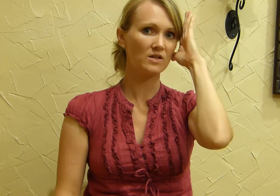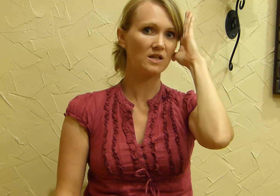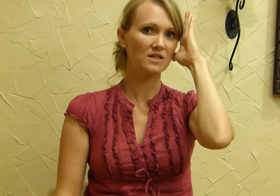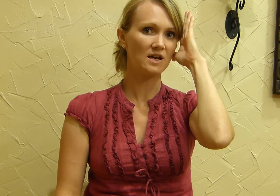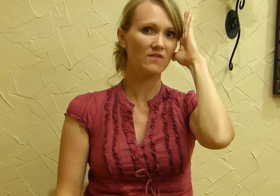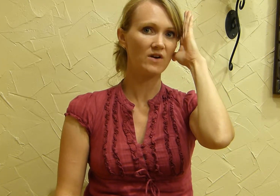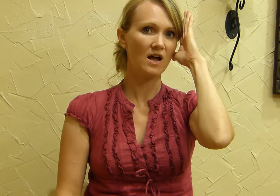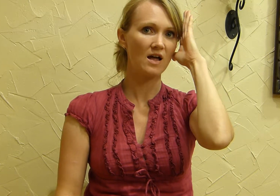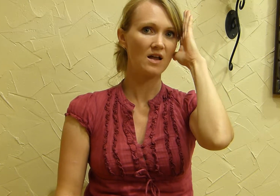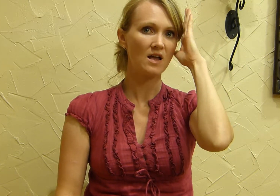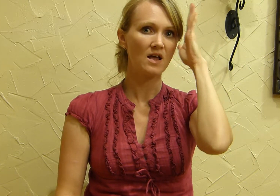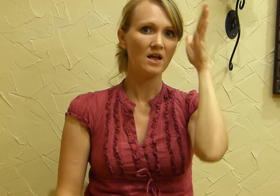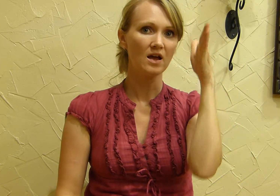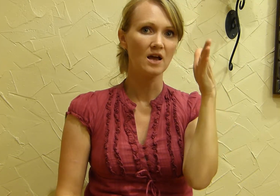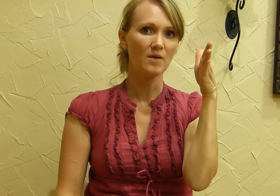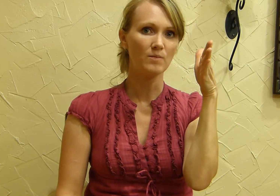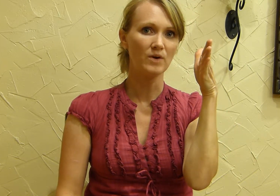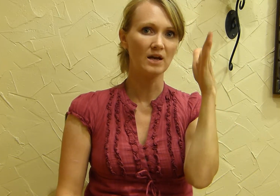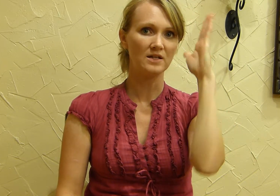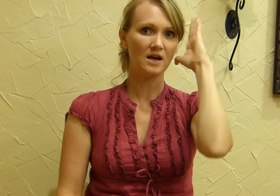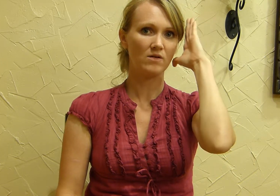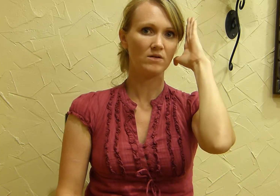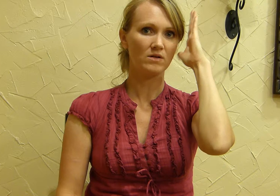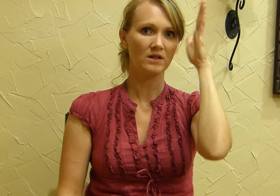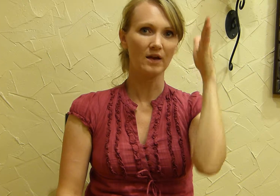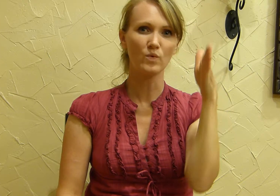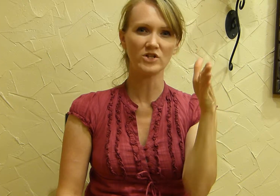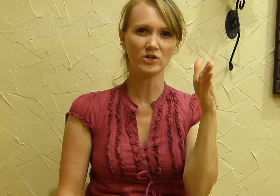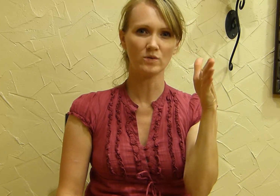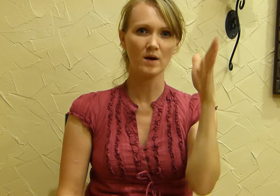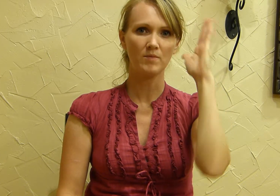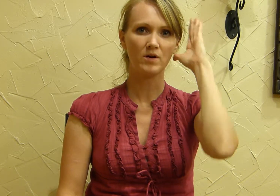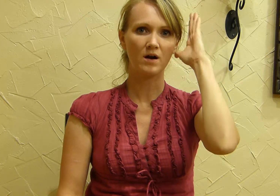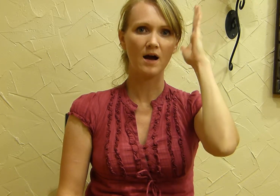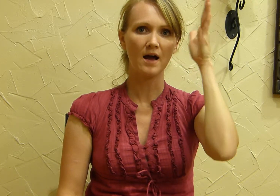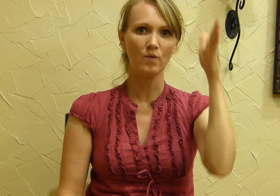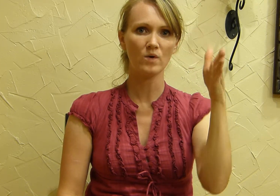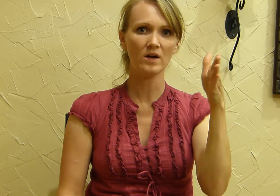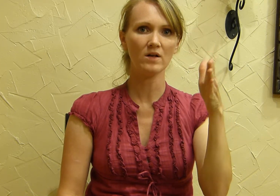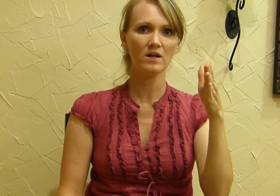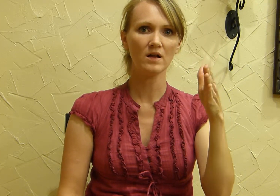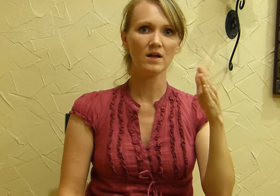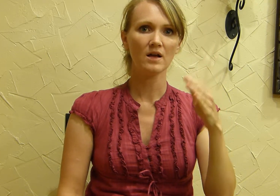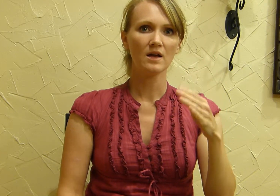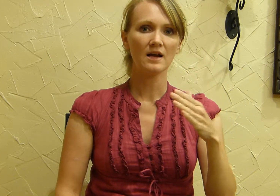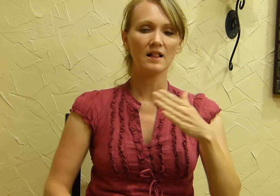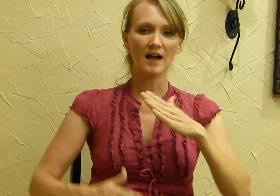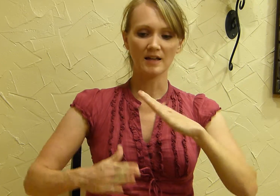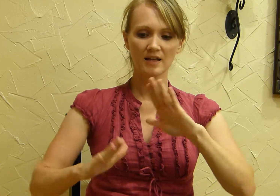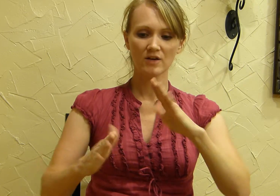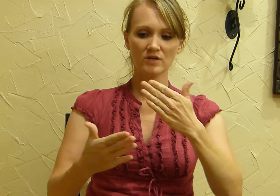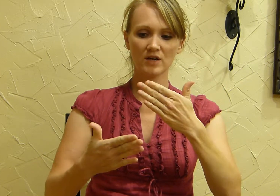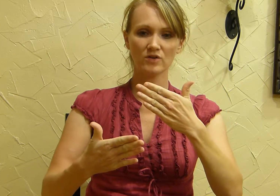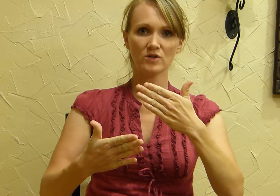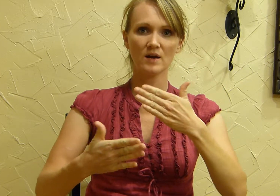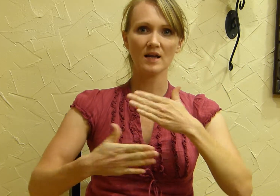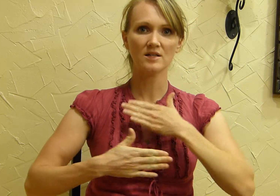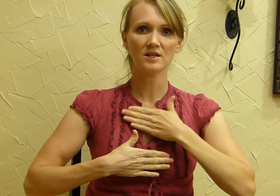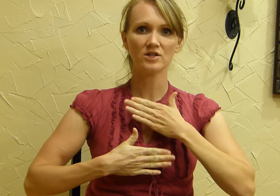to the side of your head, and bring it down like a windshield wiper. I will. Gladly, you take your 2 hands and just